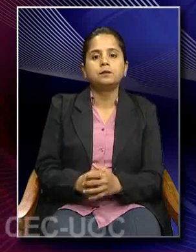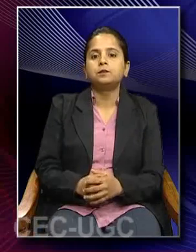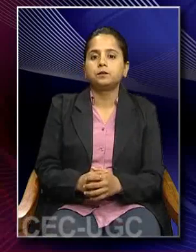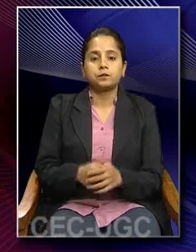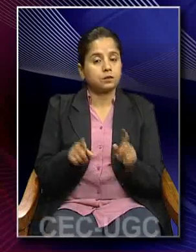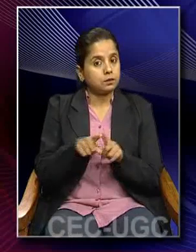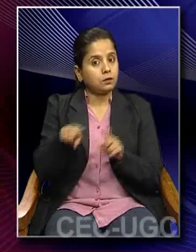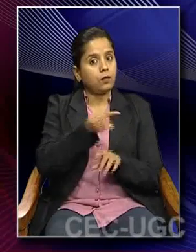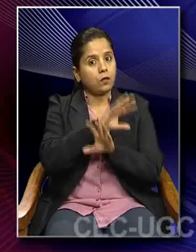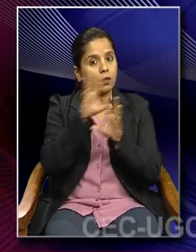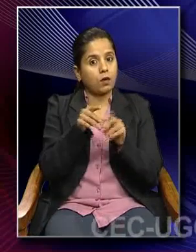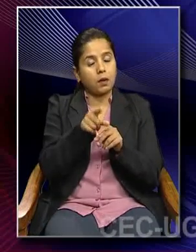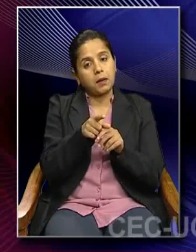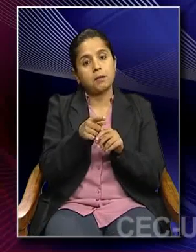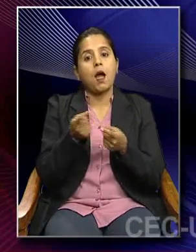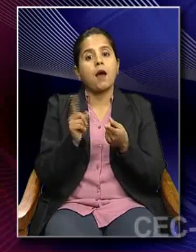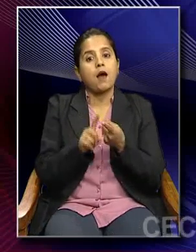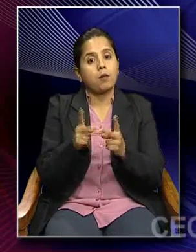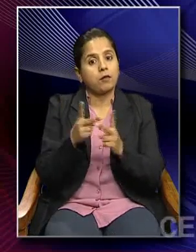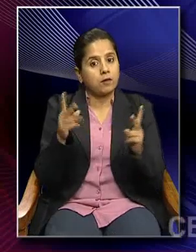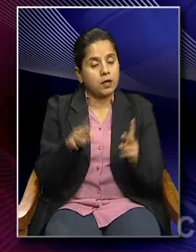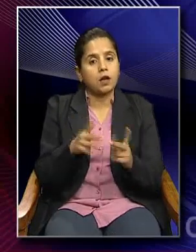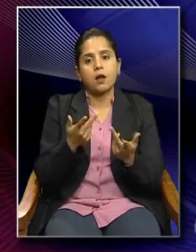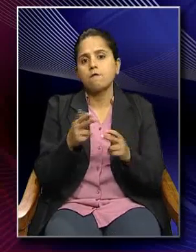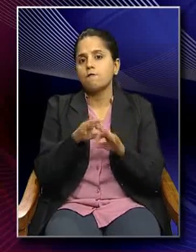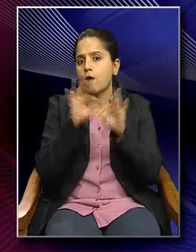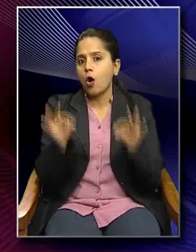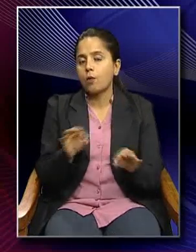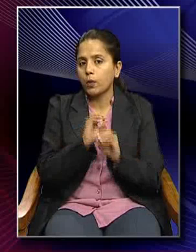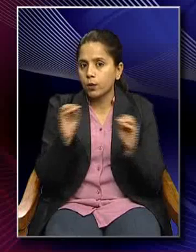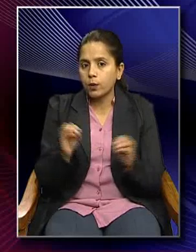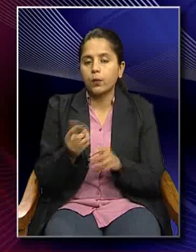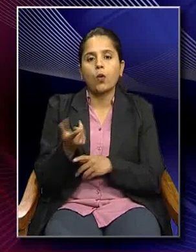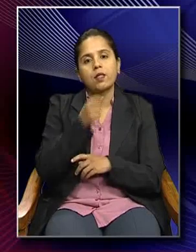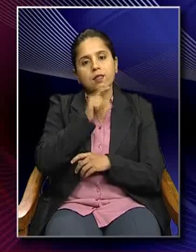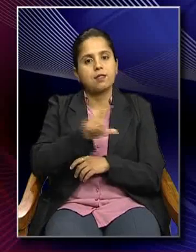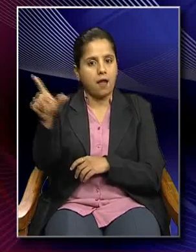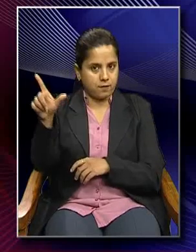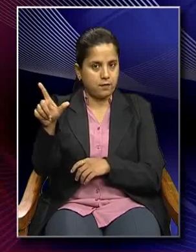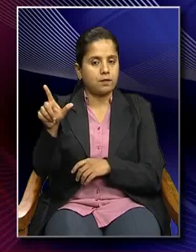It is all-pervading, formless and eternal.